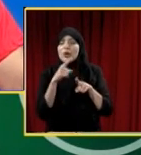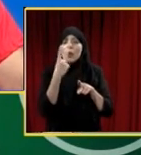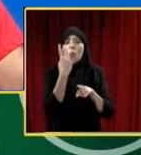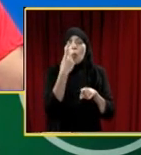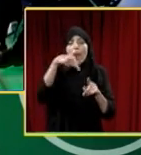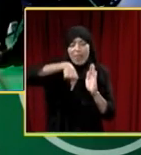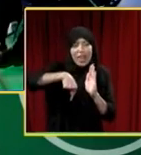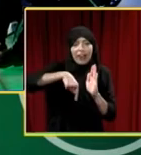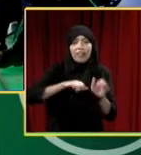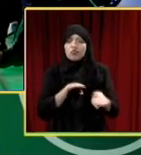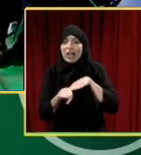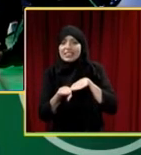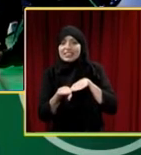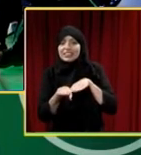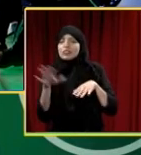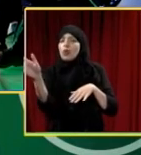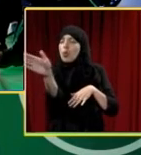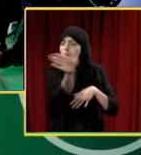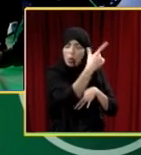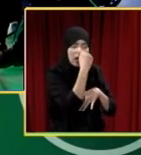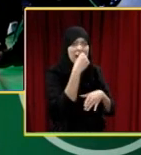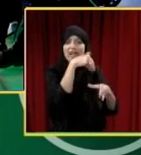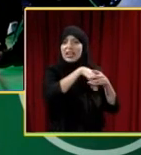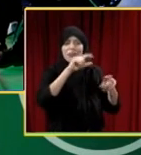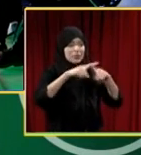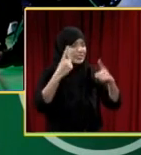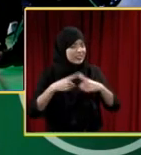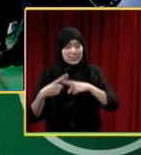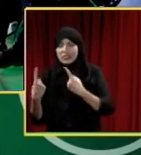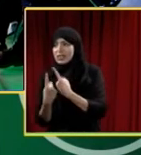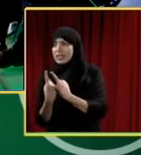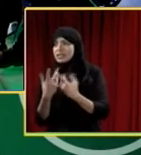feeling left out, you know, there's something, yeah, for everyone. Exactly. Okay. Brilliant. Now, Brother Adnan.